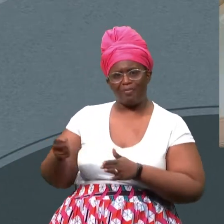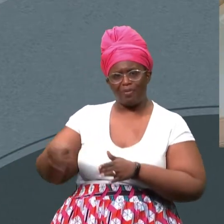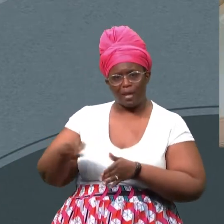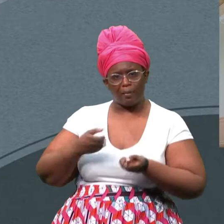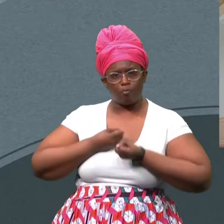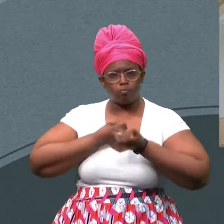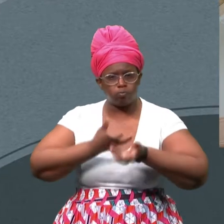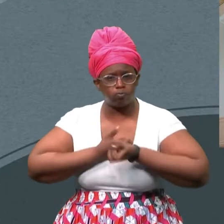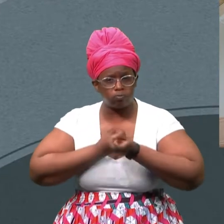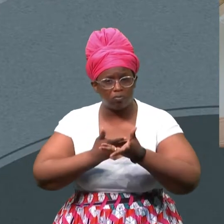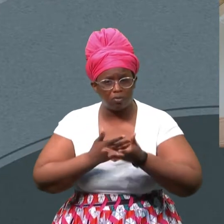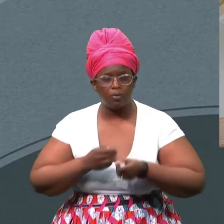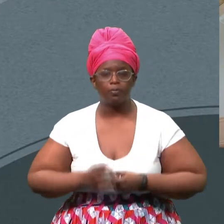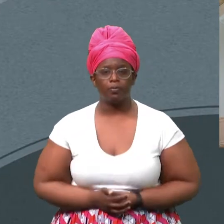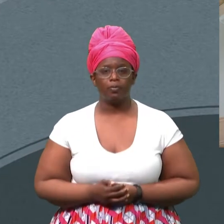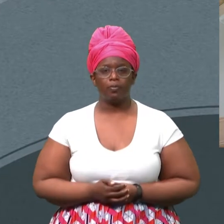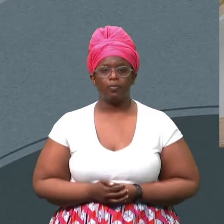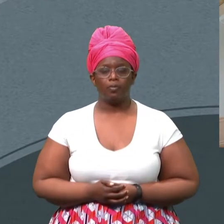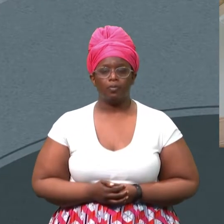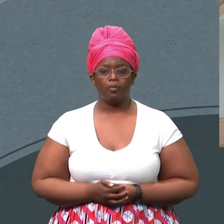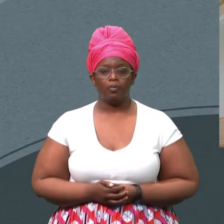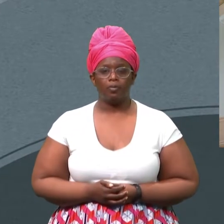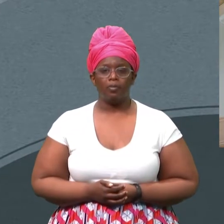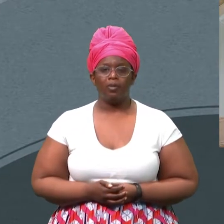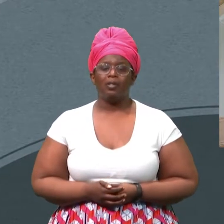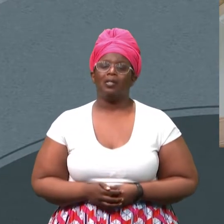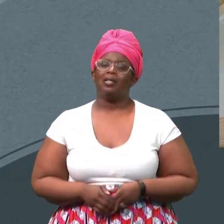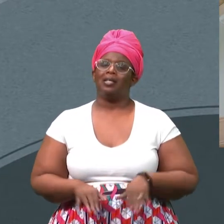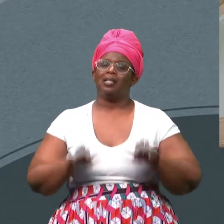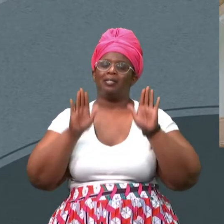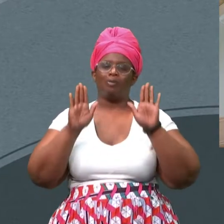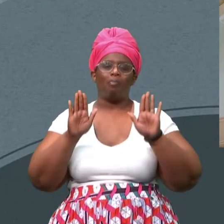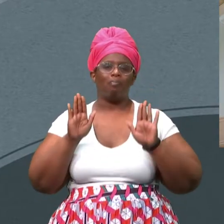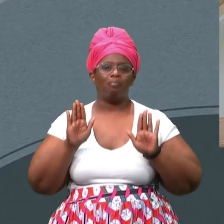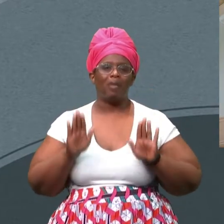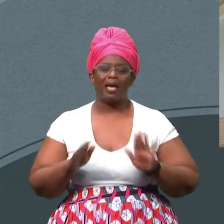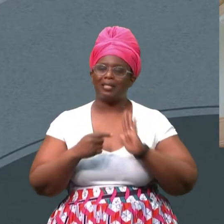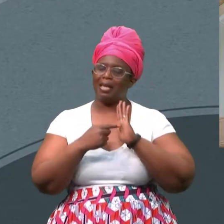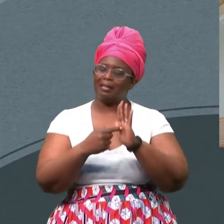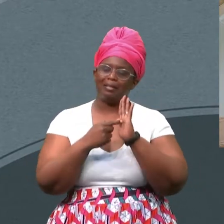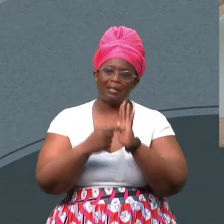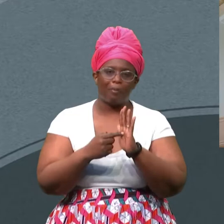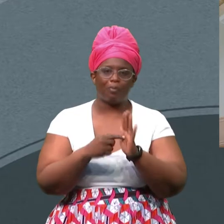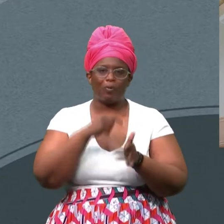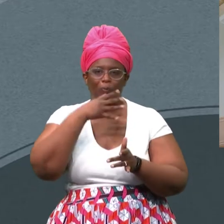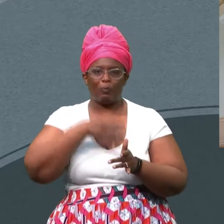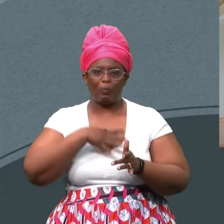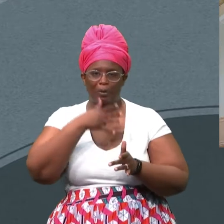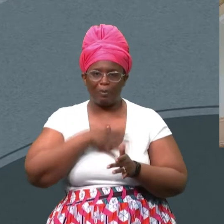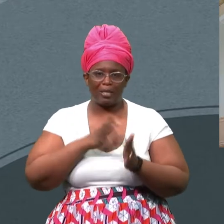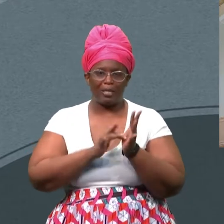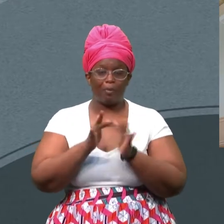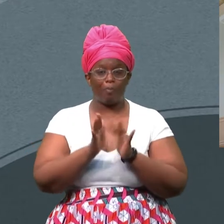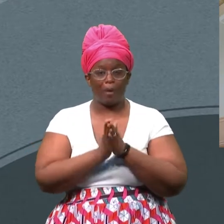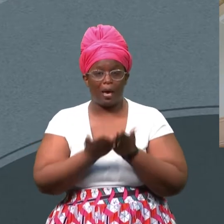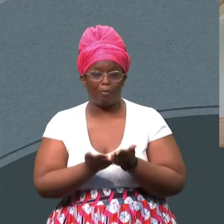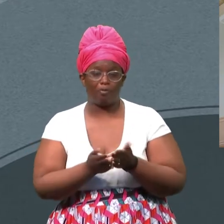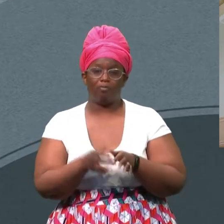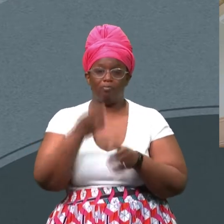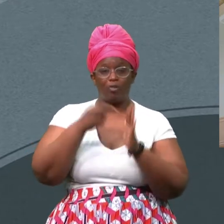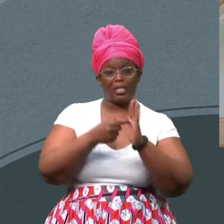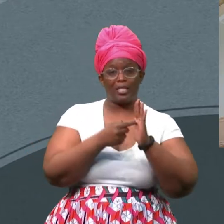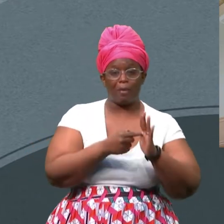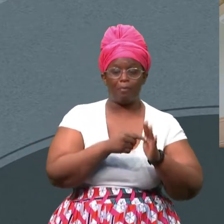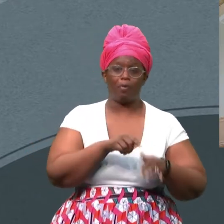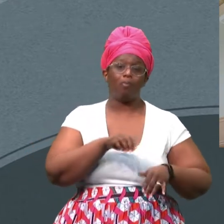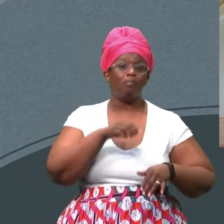some amazing portraits of womanhood and motherhood in the Bible. We see examples like the mother of